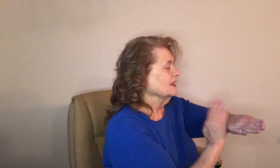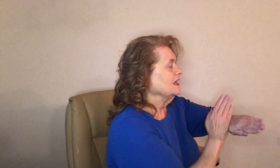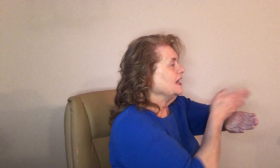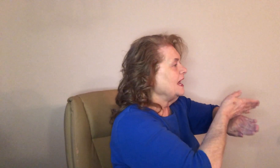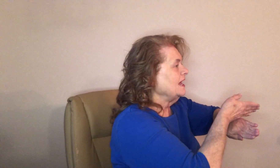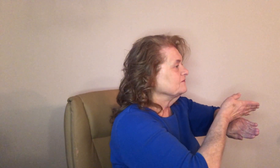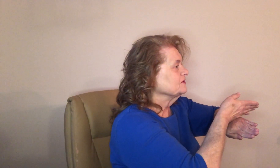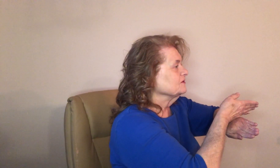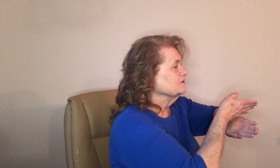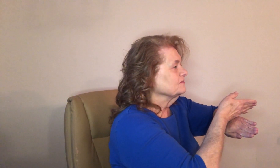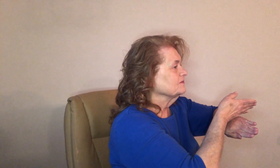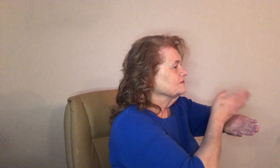After.